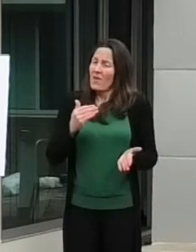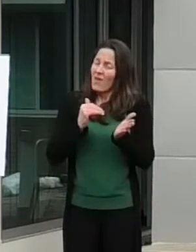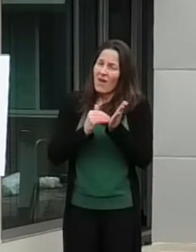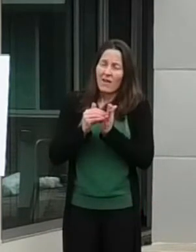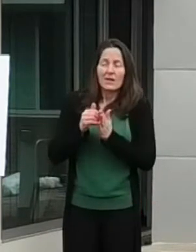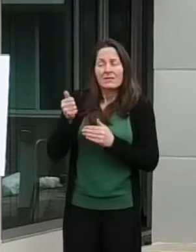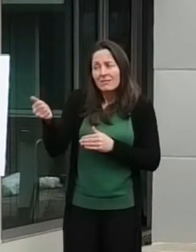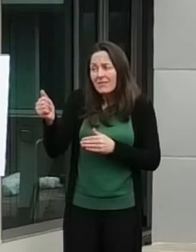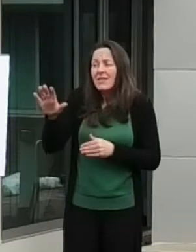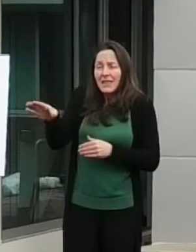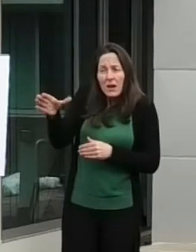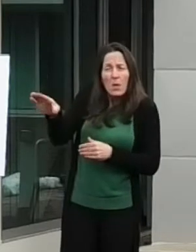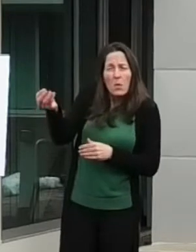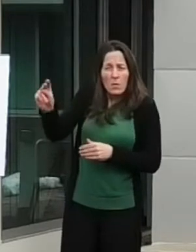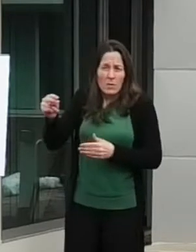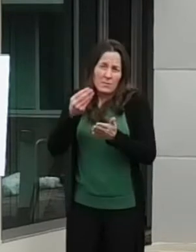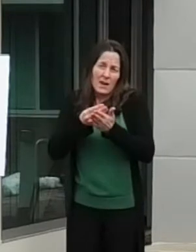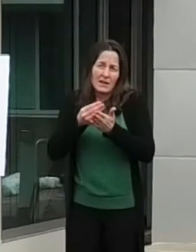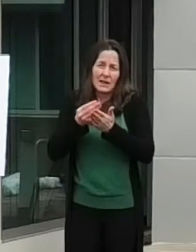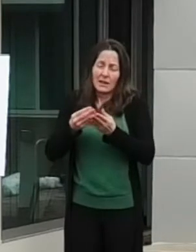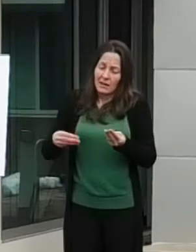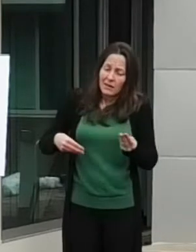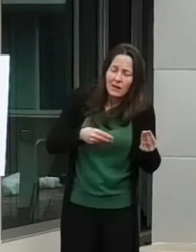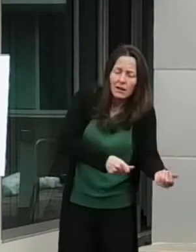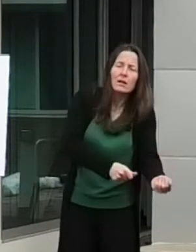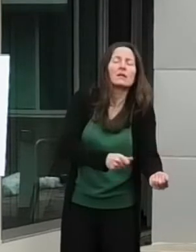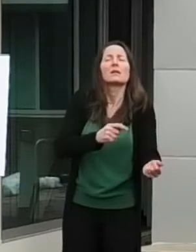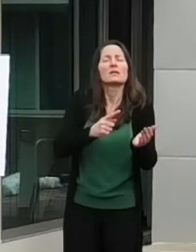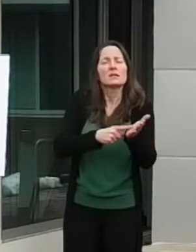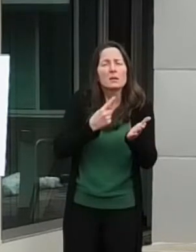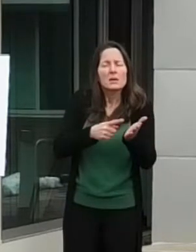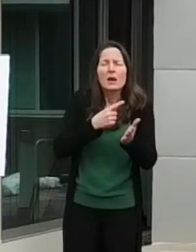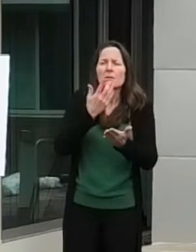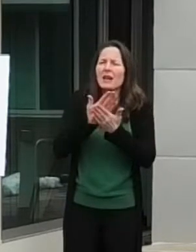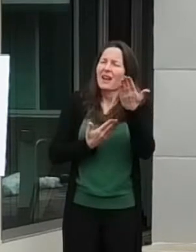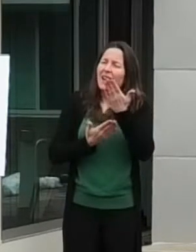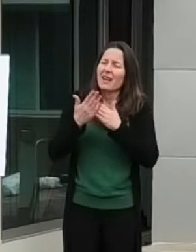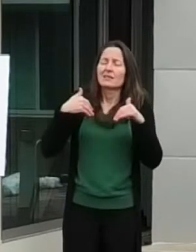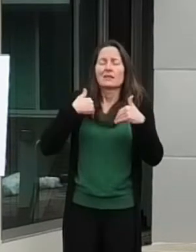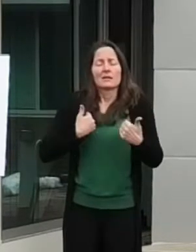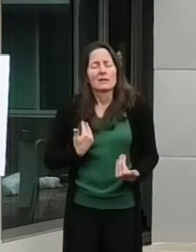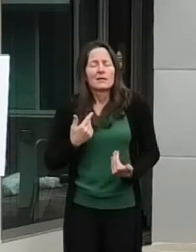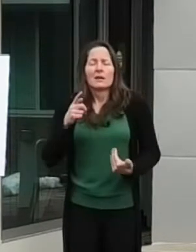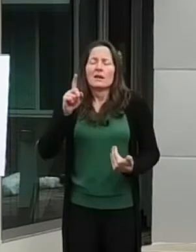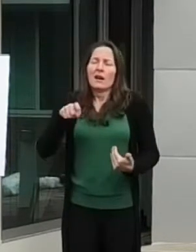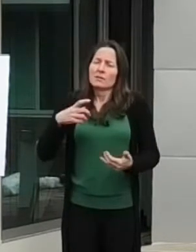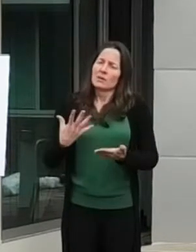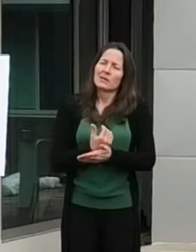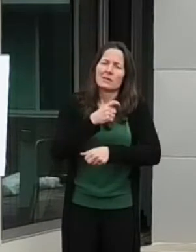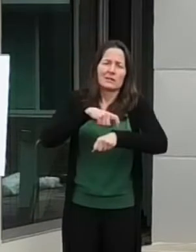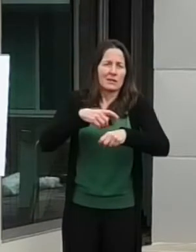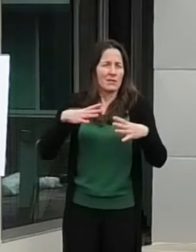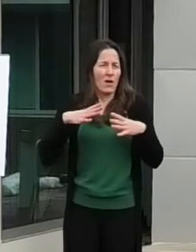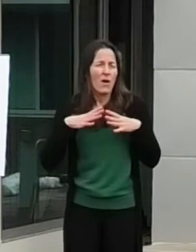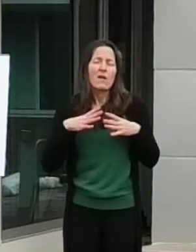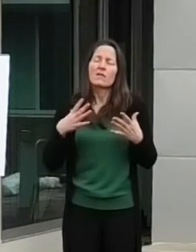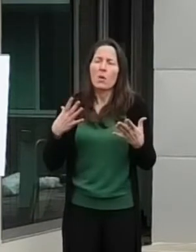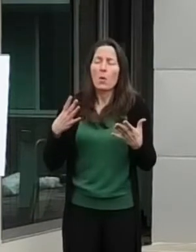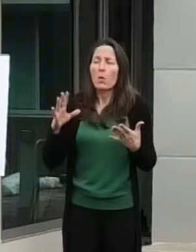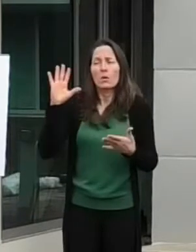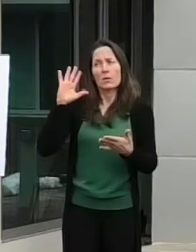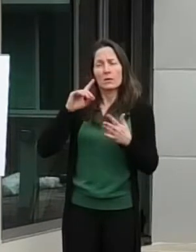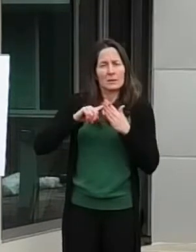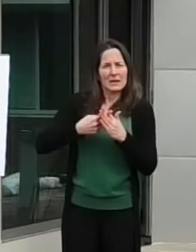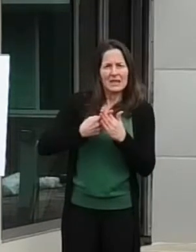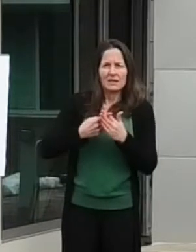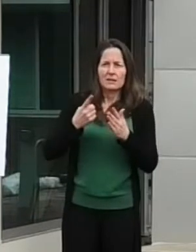and on occasion needing to take time off because of the toll on their hands or in the early times when they ran out of supplies. Thank